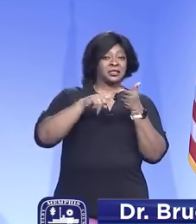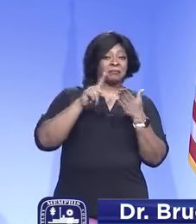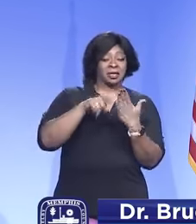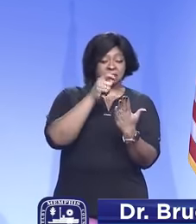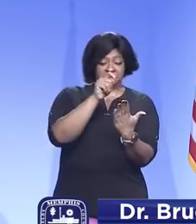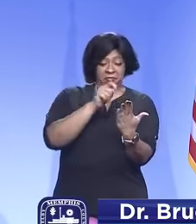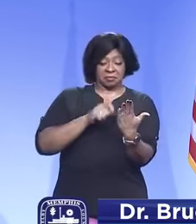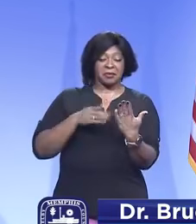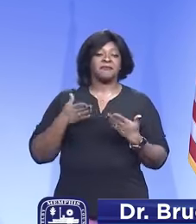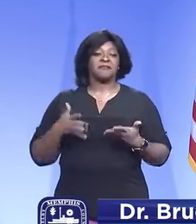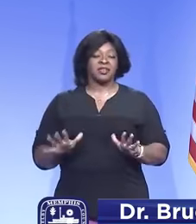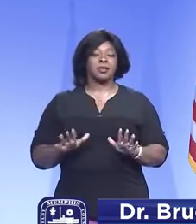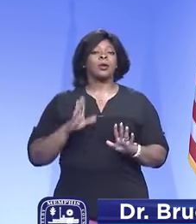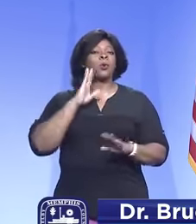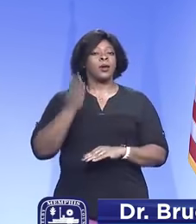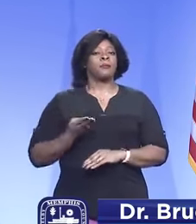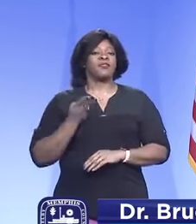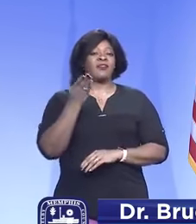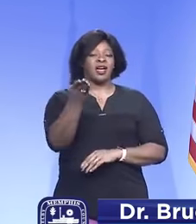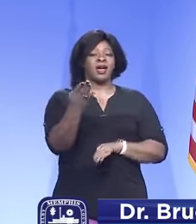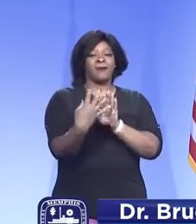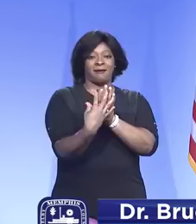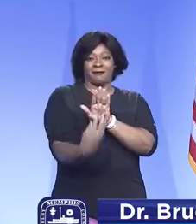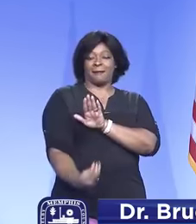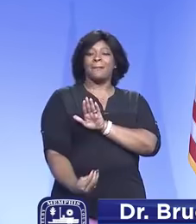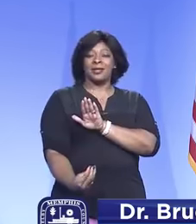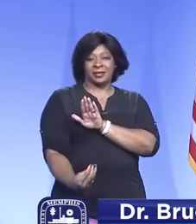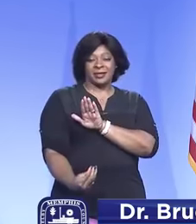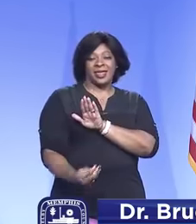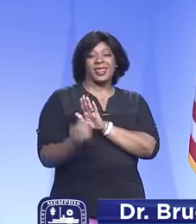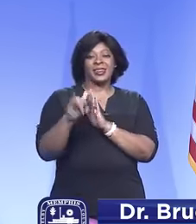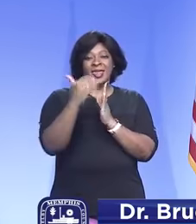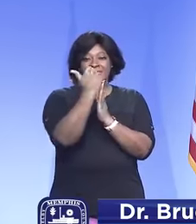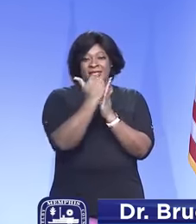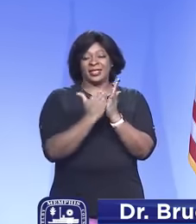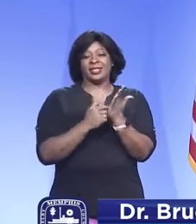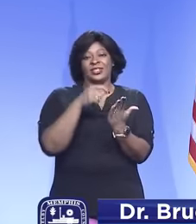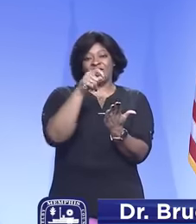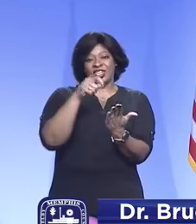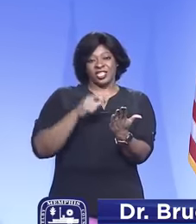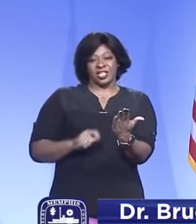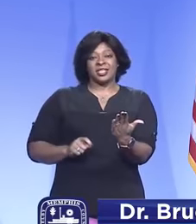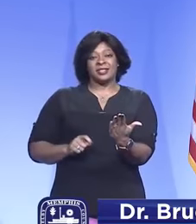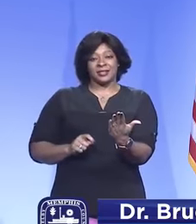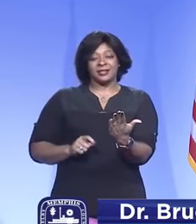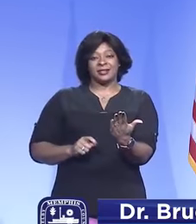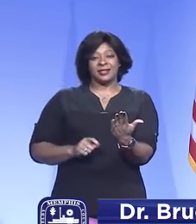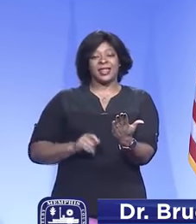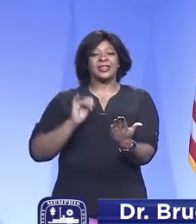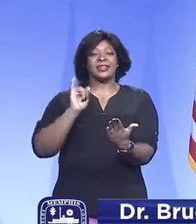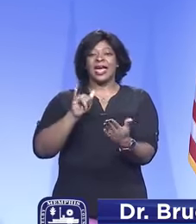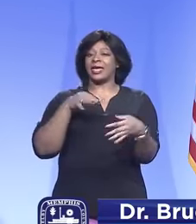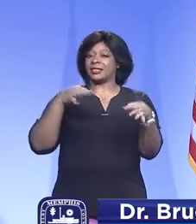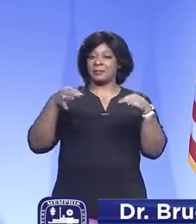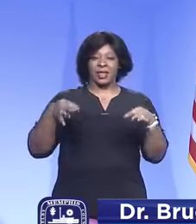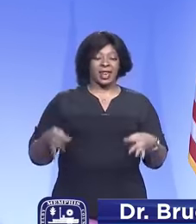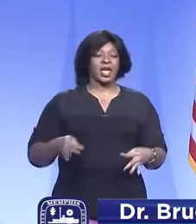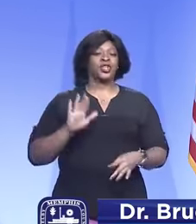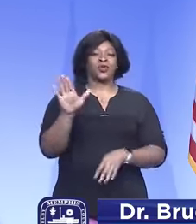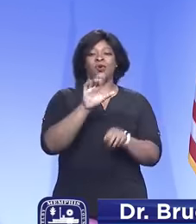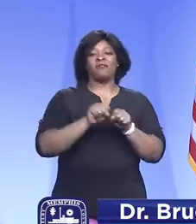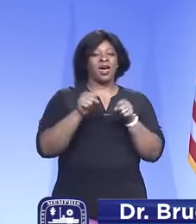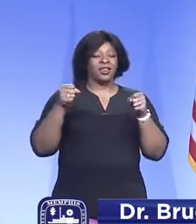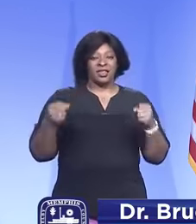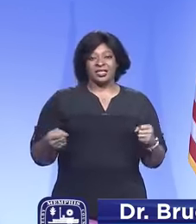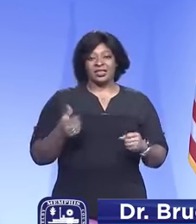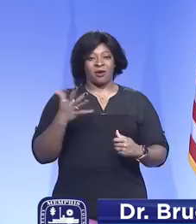inspection, they should provide you with a copy of that checklist that spells out the violations that